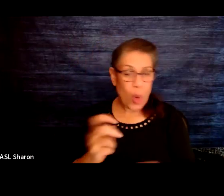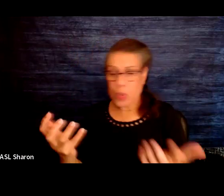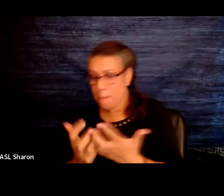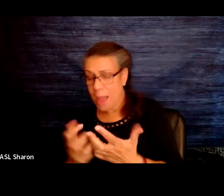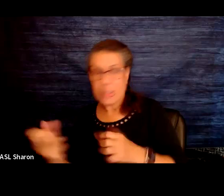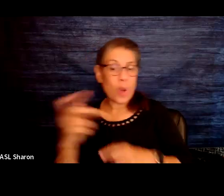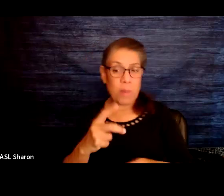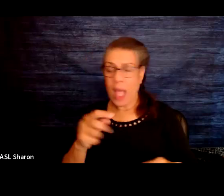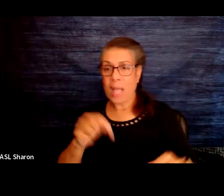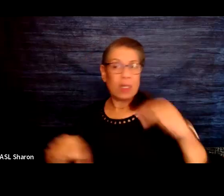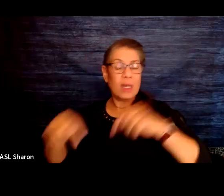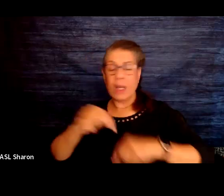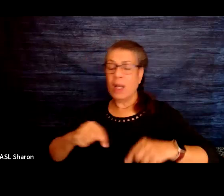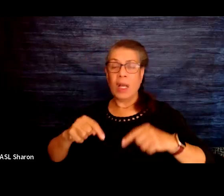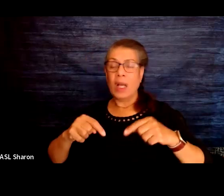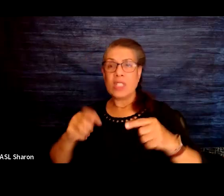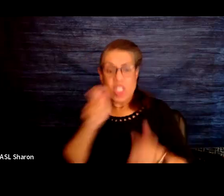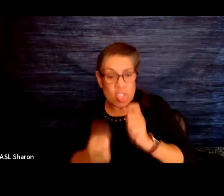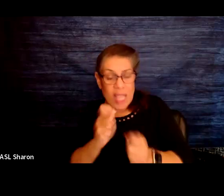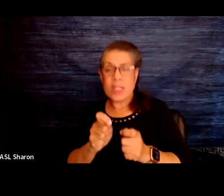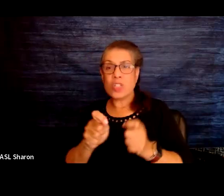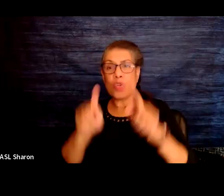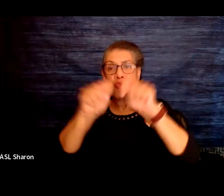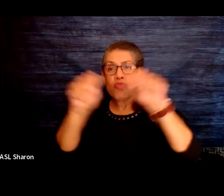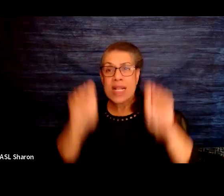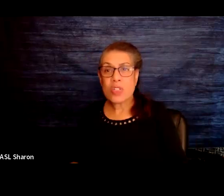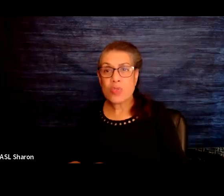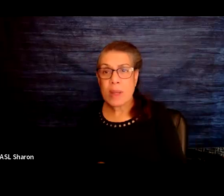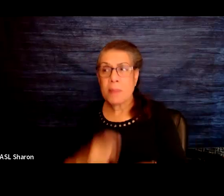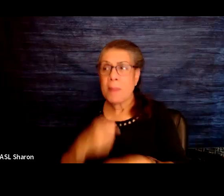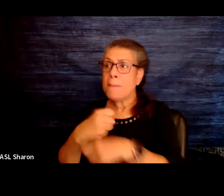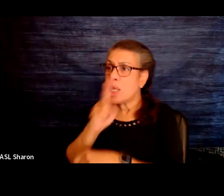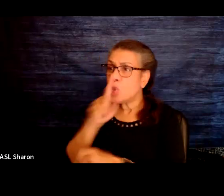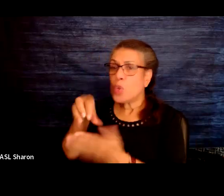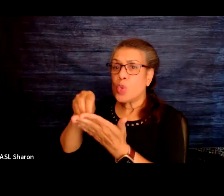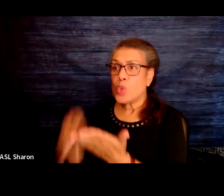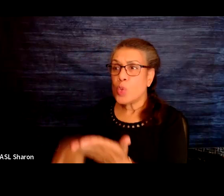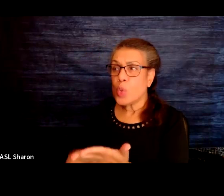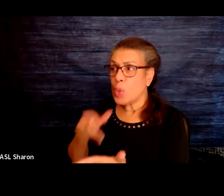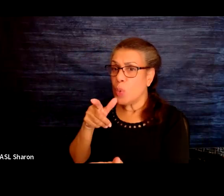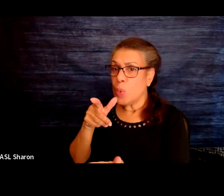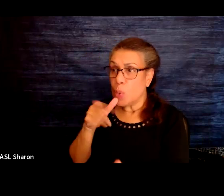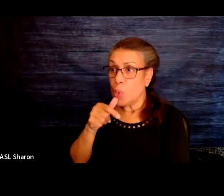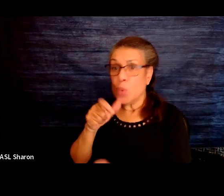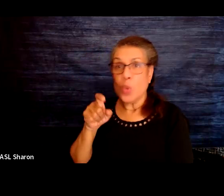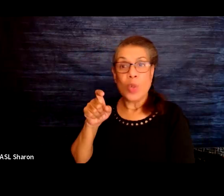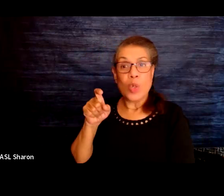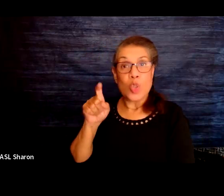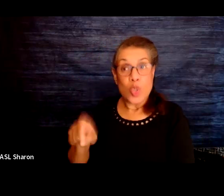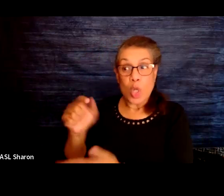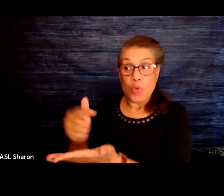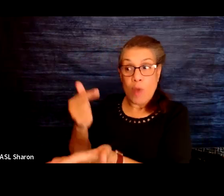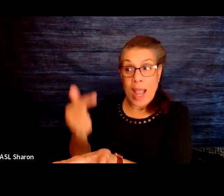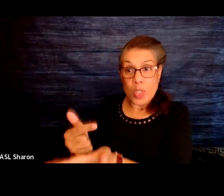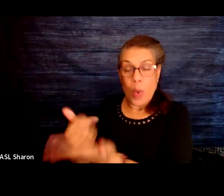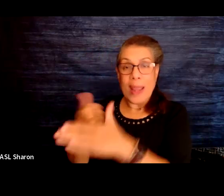go backwards and fixing transcripts to make sure that the students that are supposed to be graduating